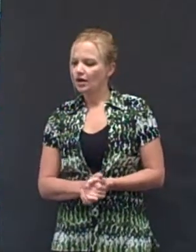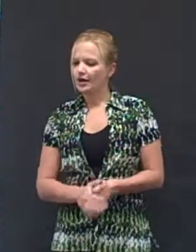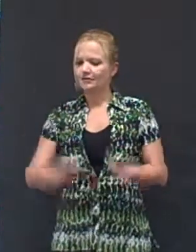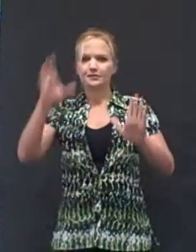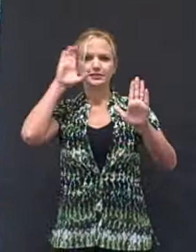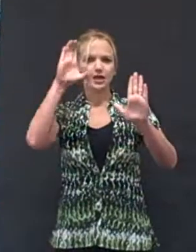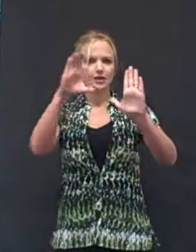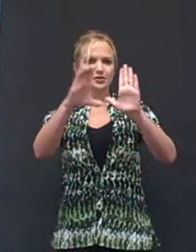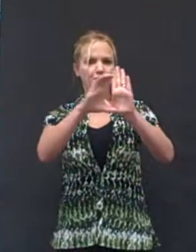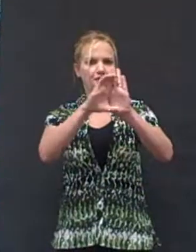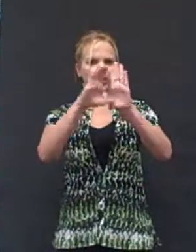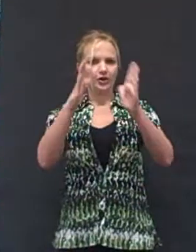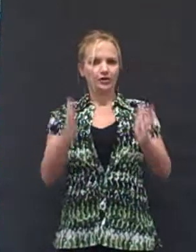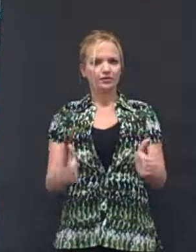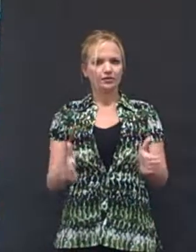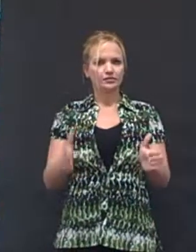A photographer,